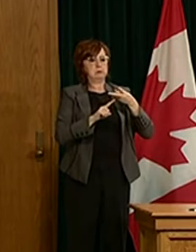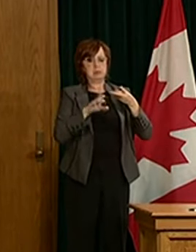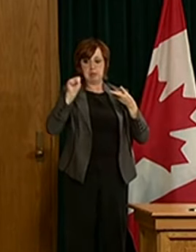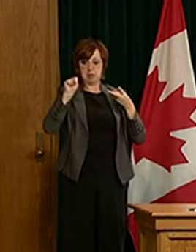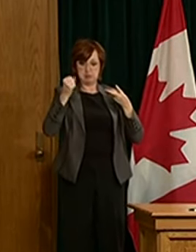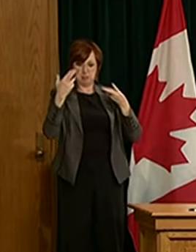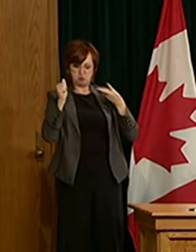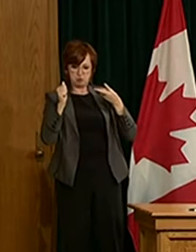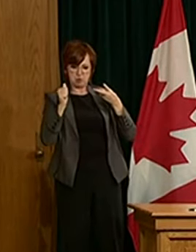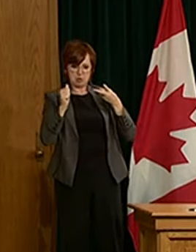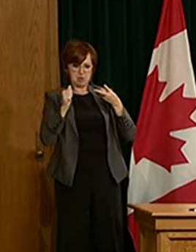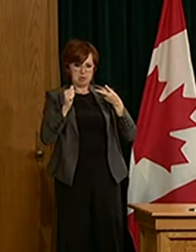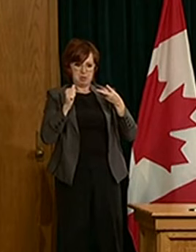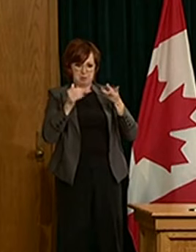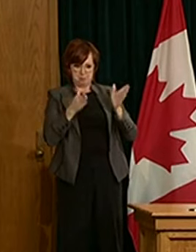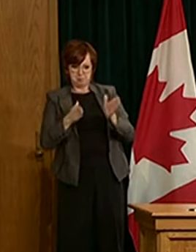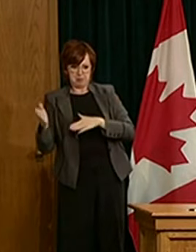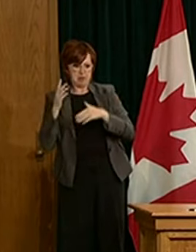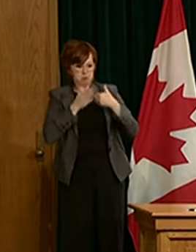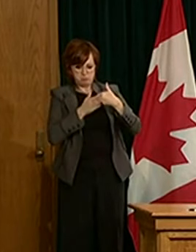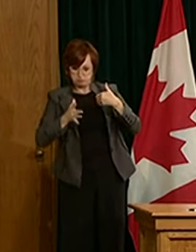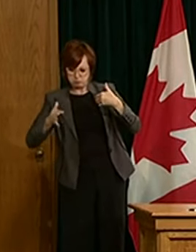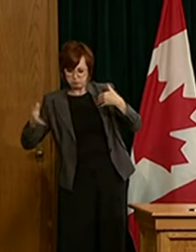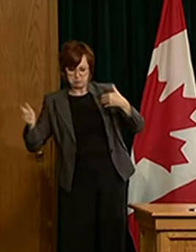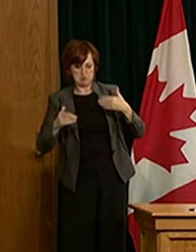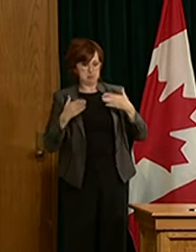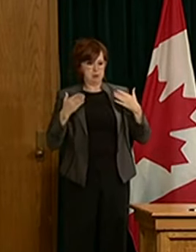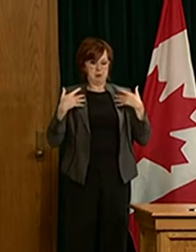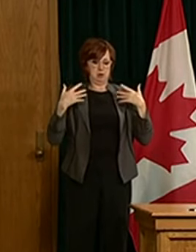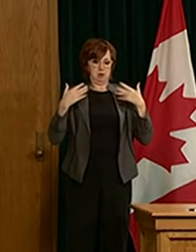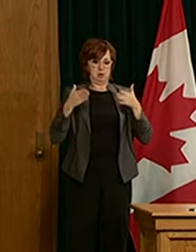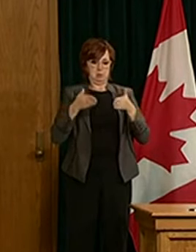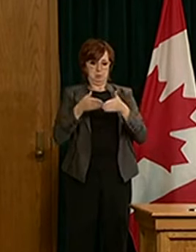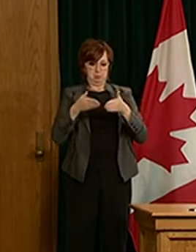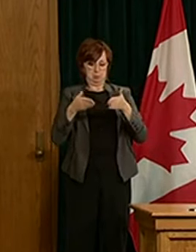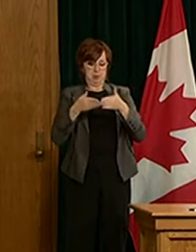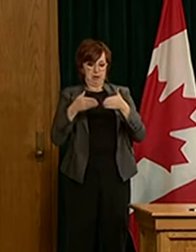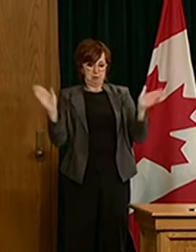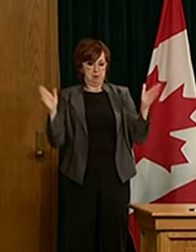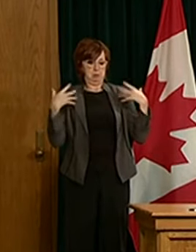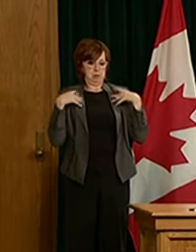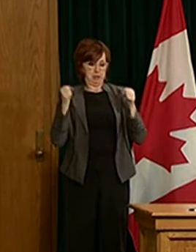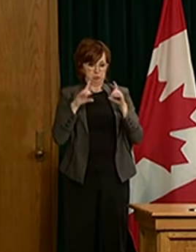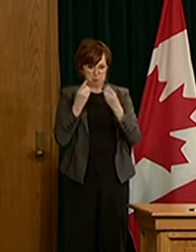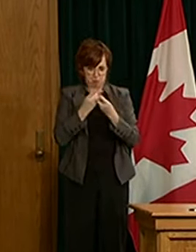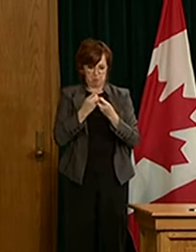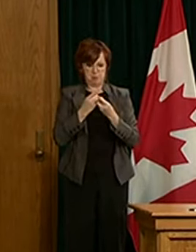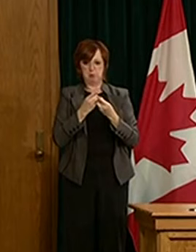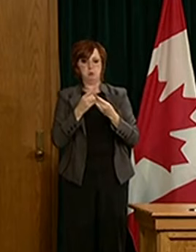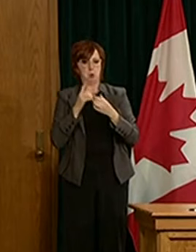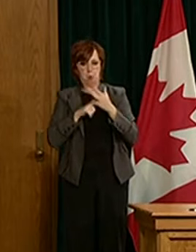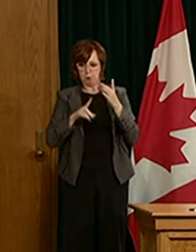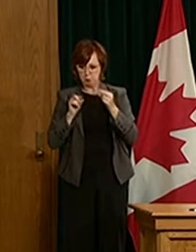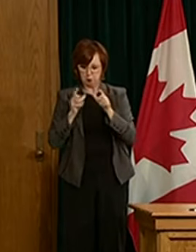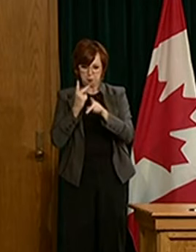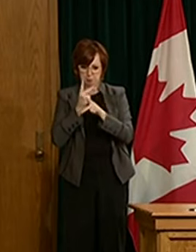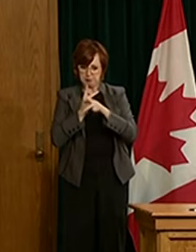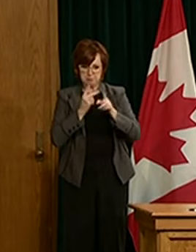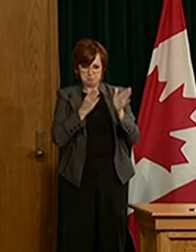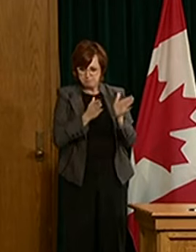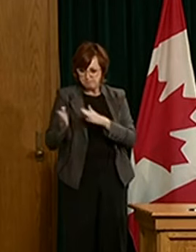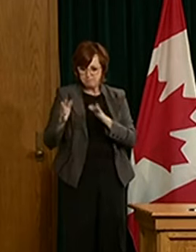is positioning an offensive strategy through population health, public health, and community care, and also a defensive